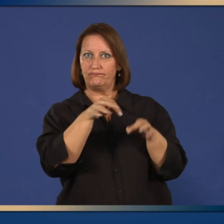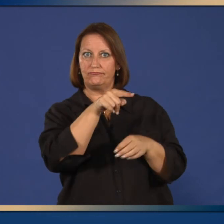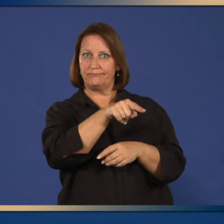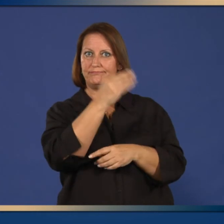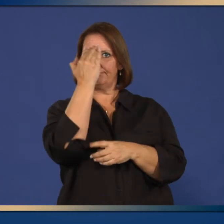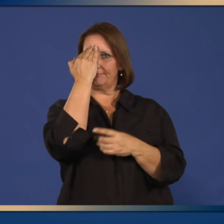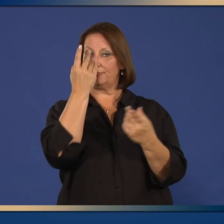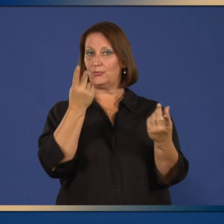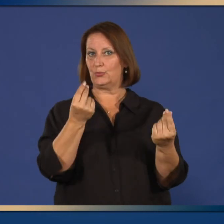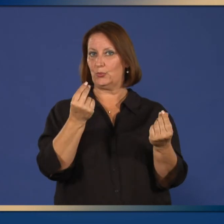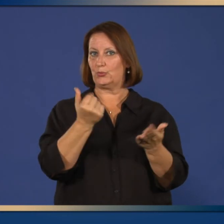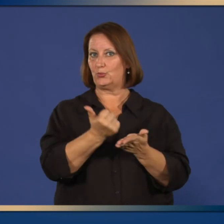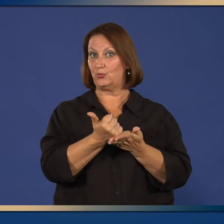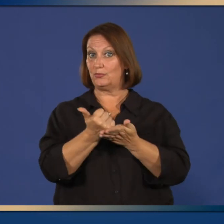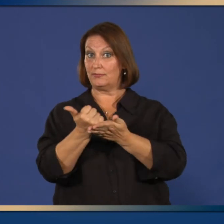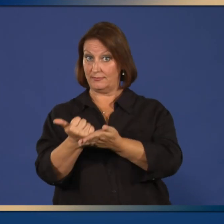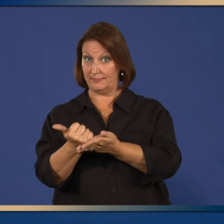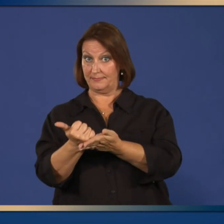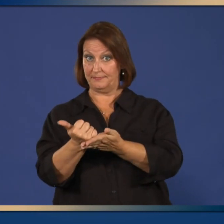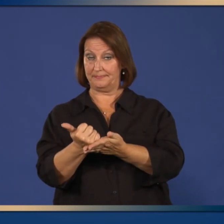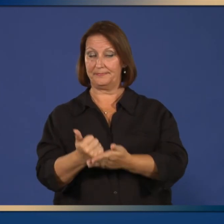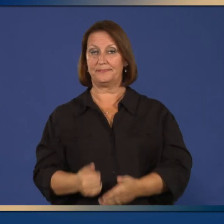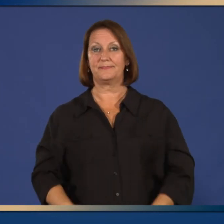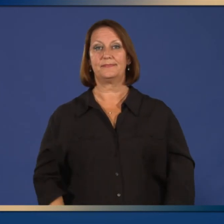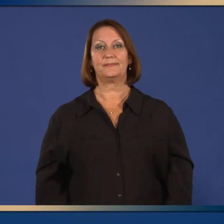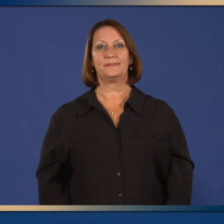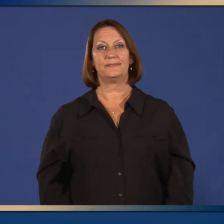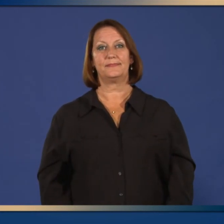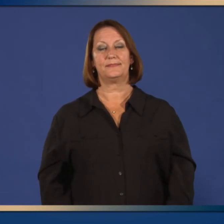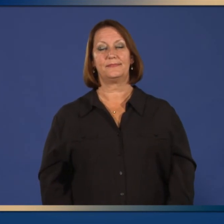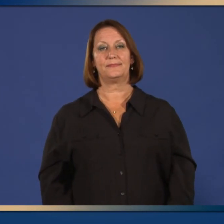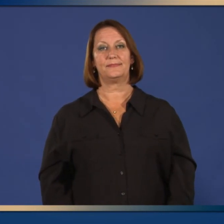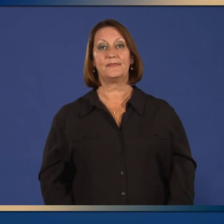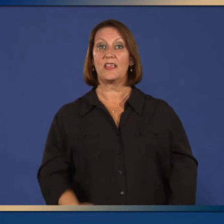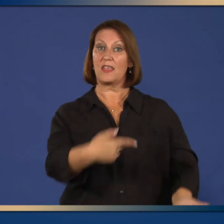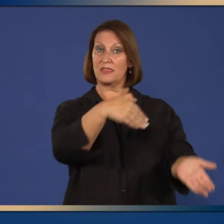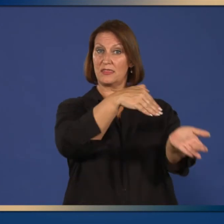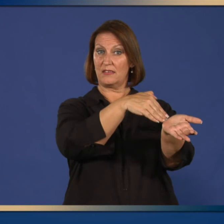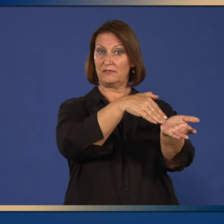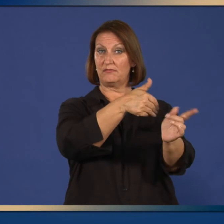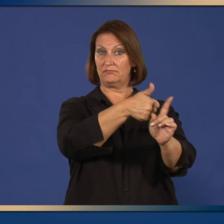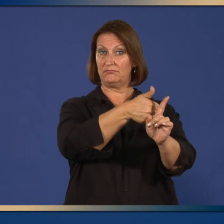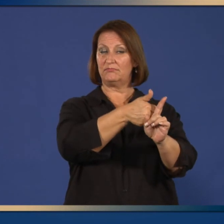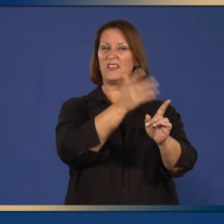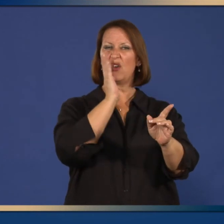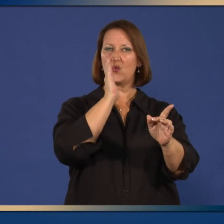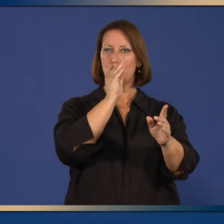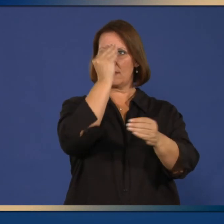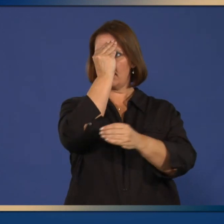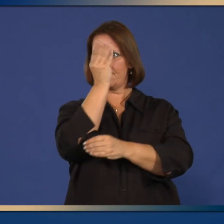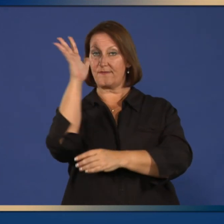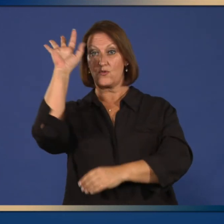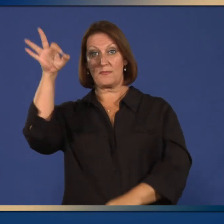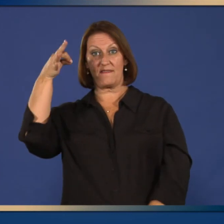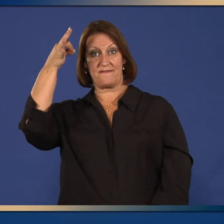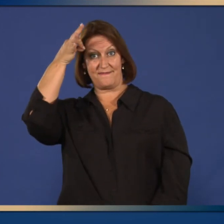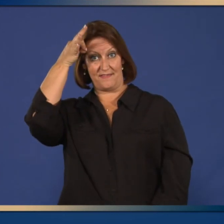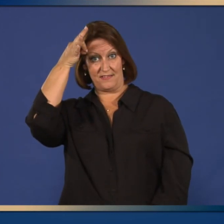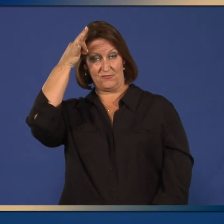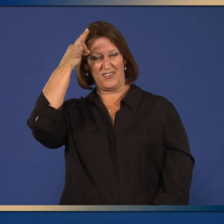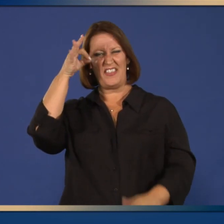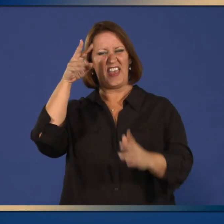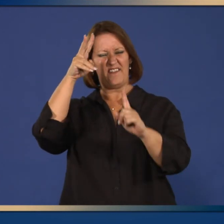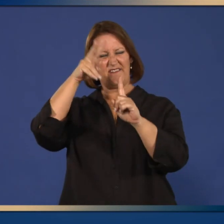the vaccination was given. Ask your provider to report